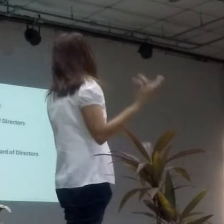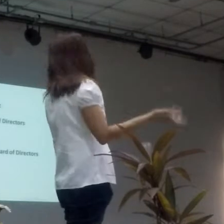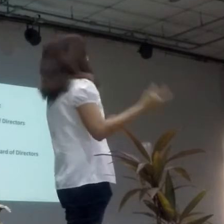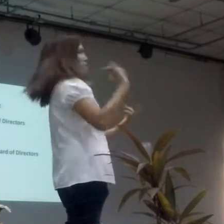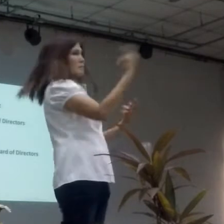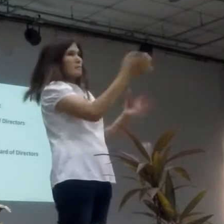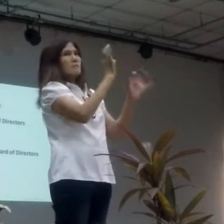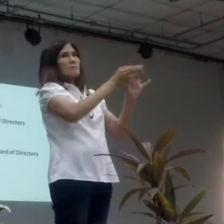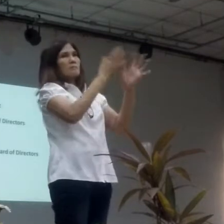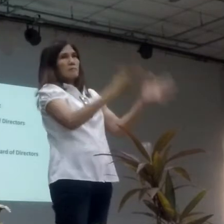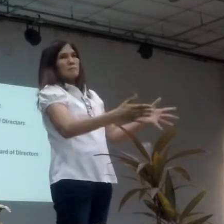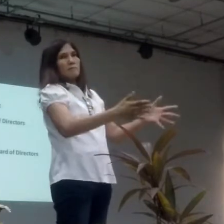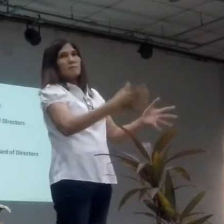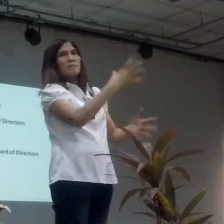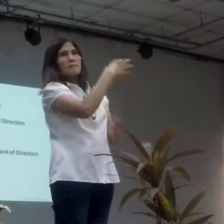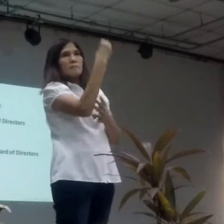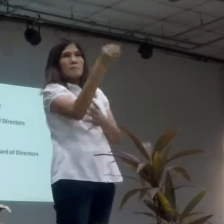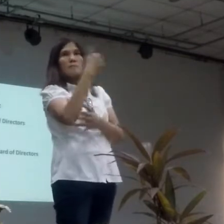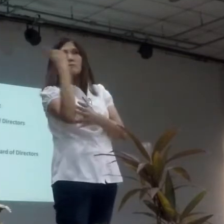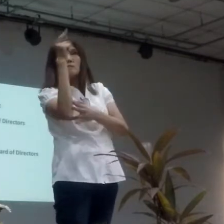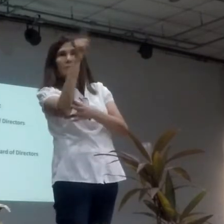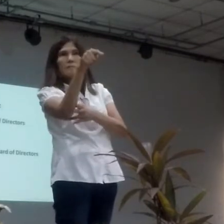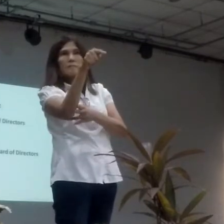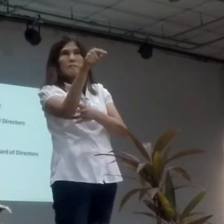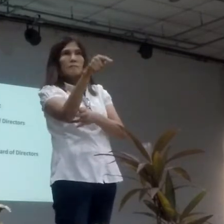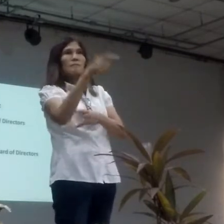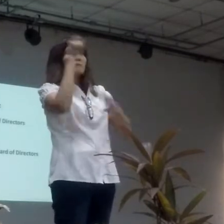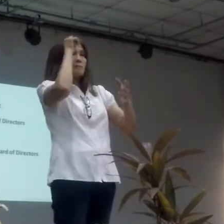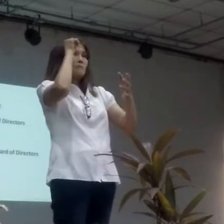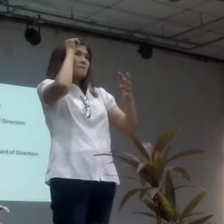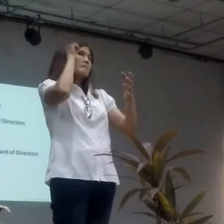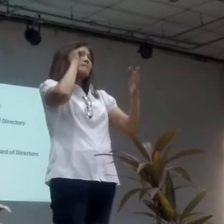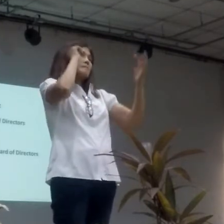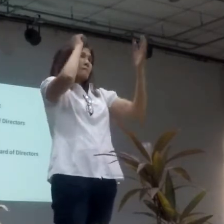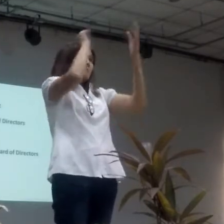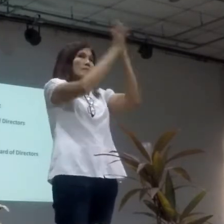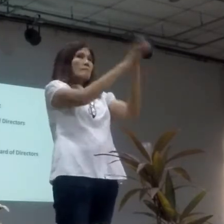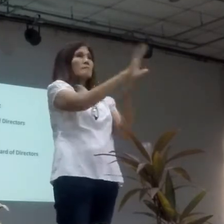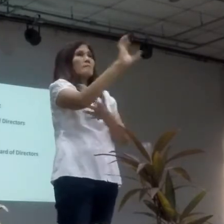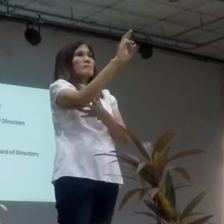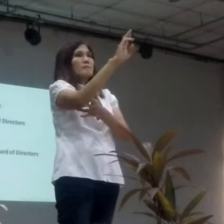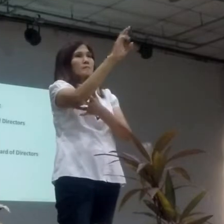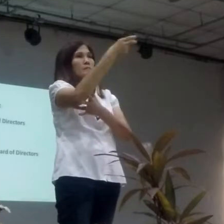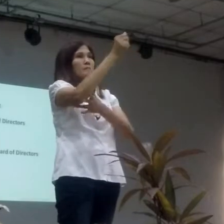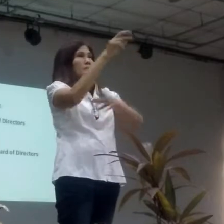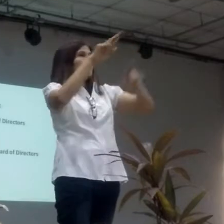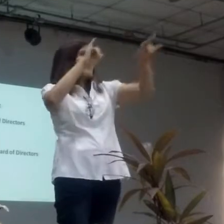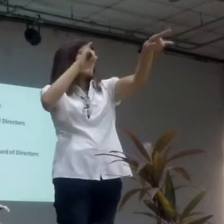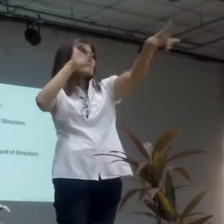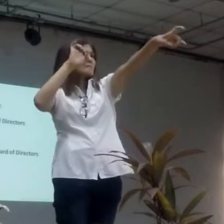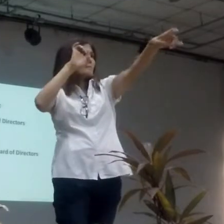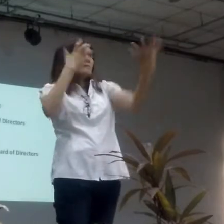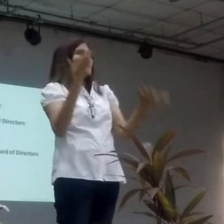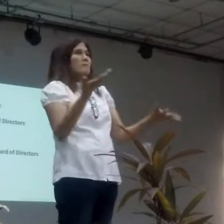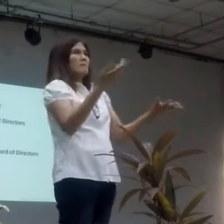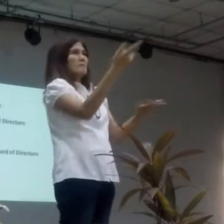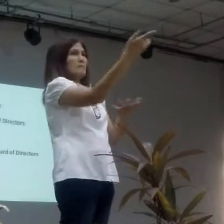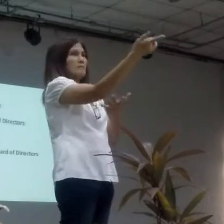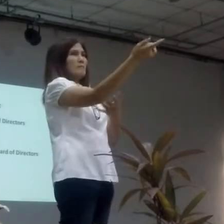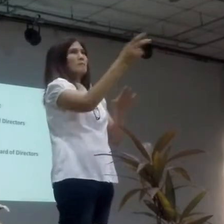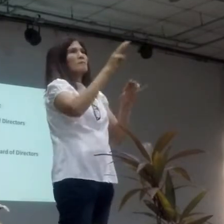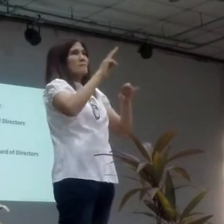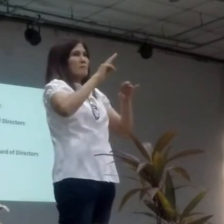interpreter, and the other one is the husband of Chari. Okay? is he seated there,